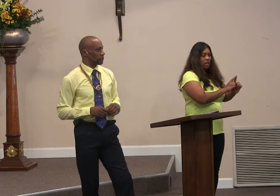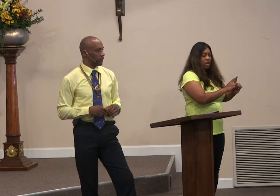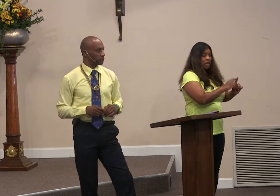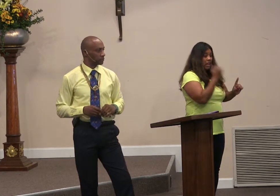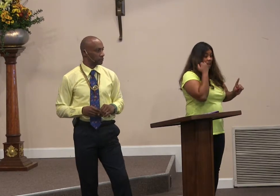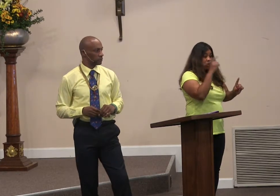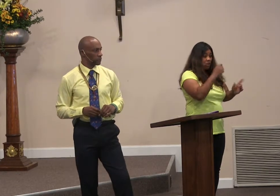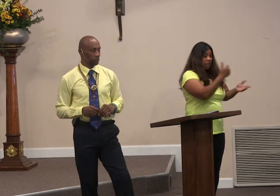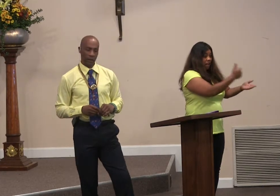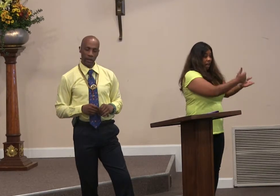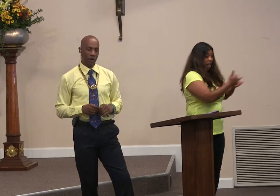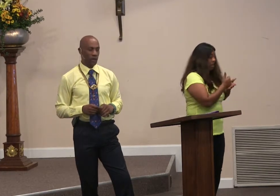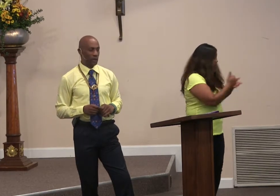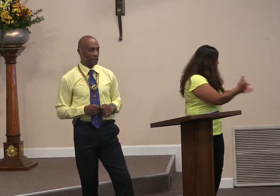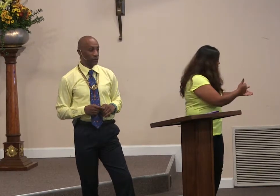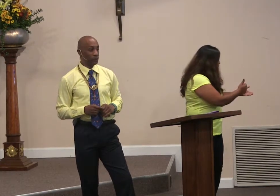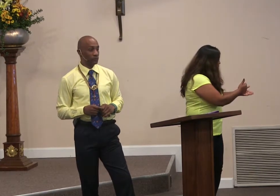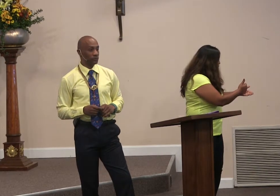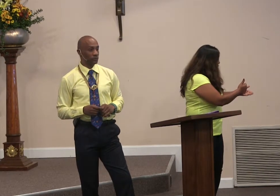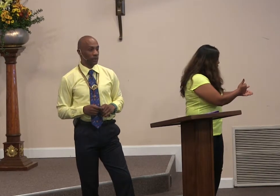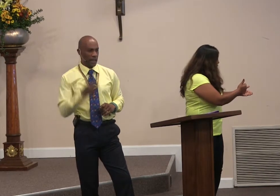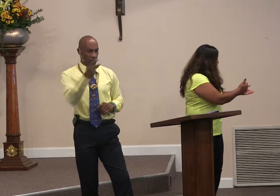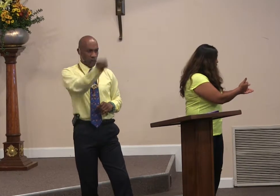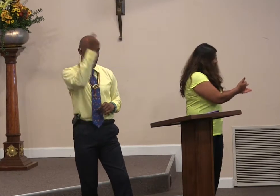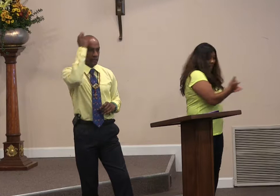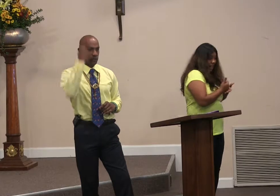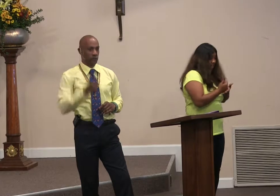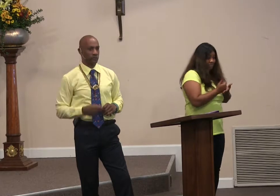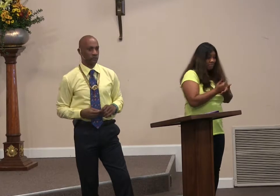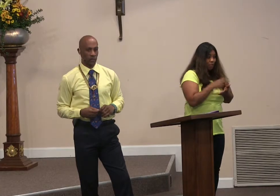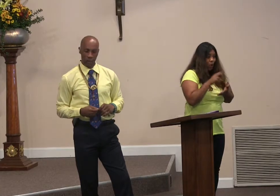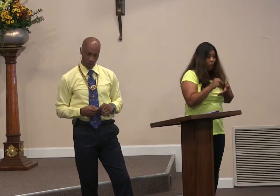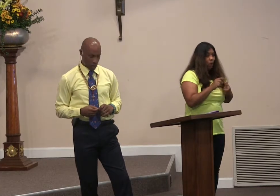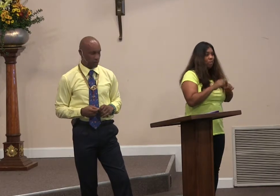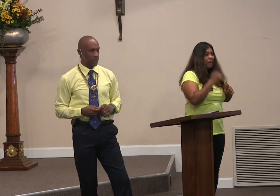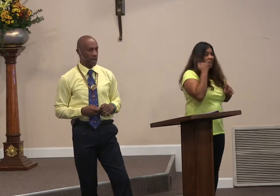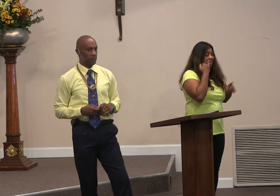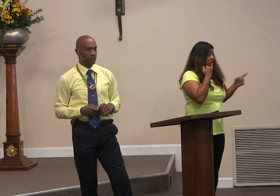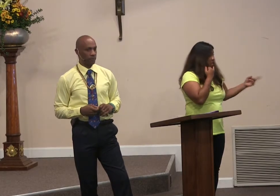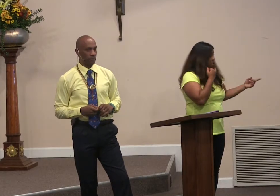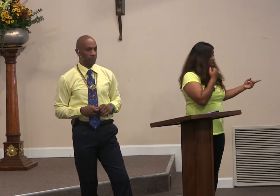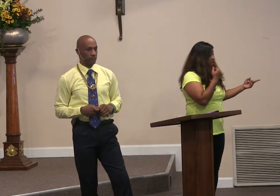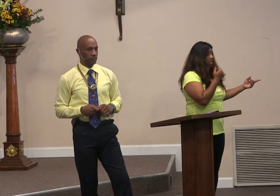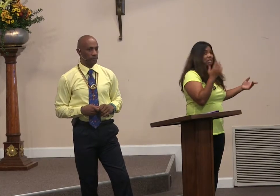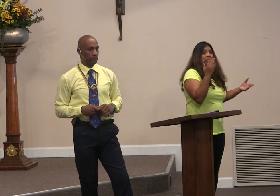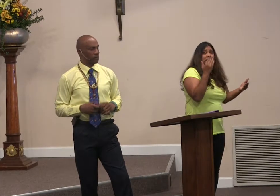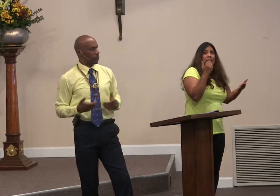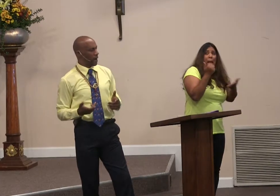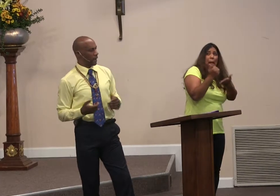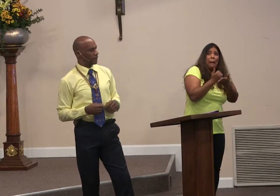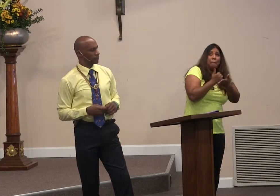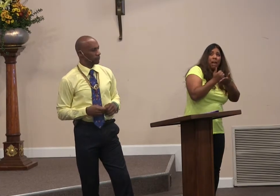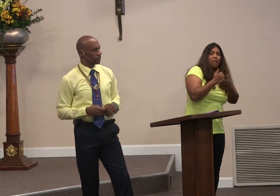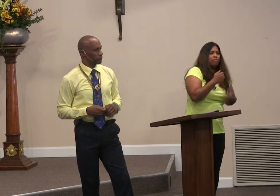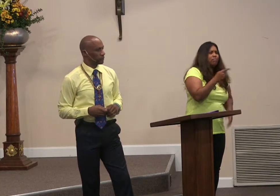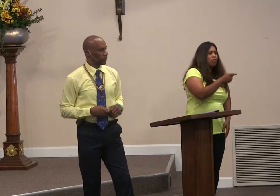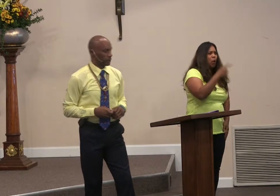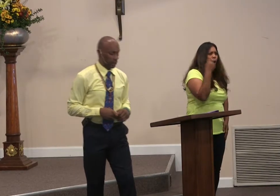need something, but they call on you, and you answer all the time.